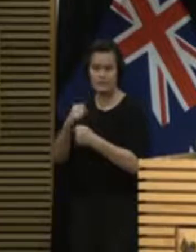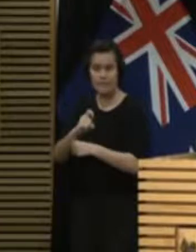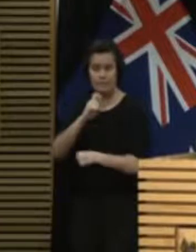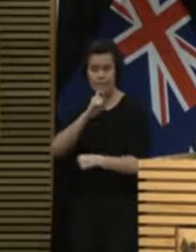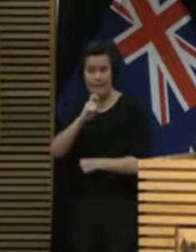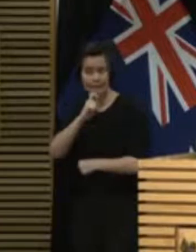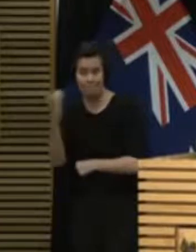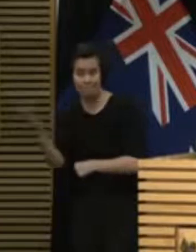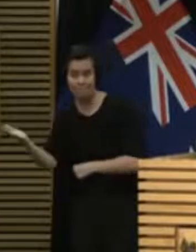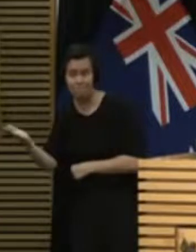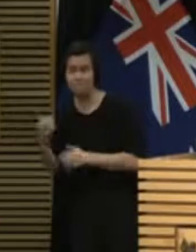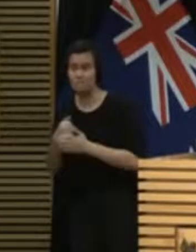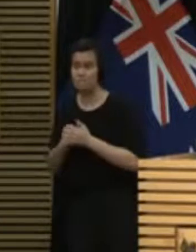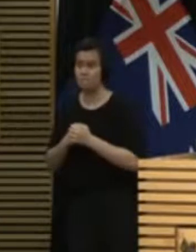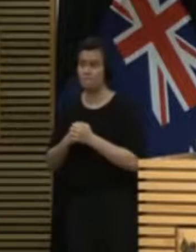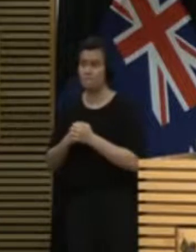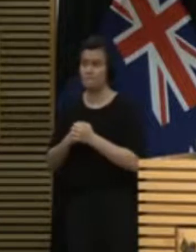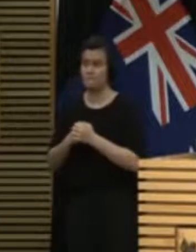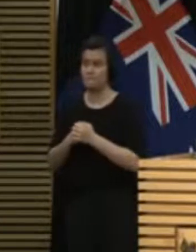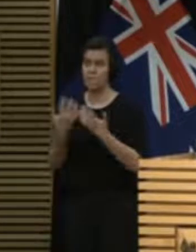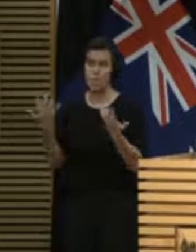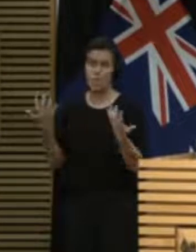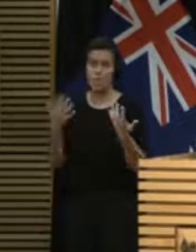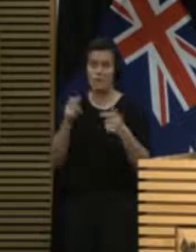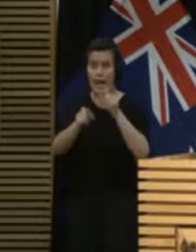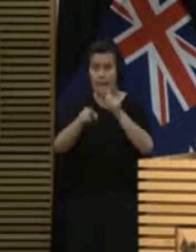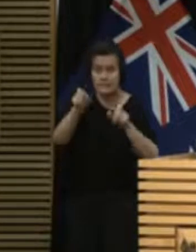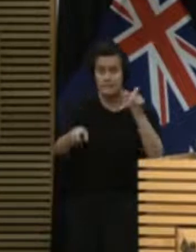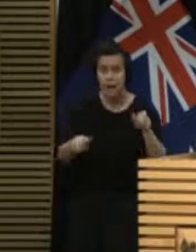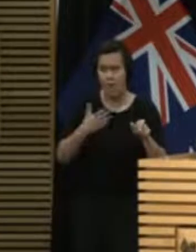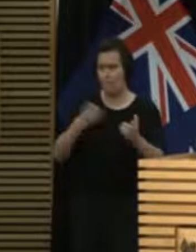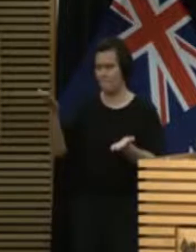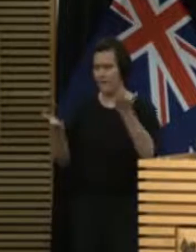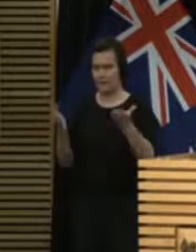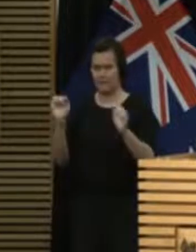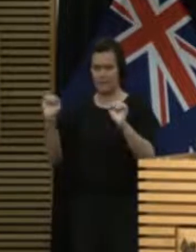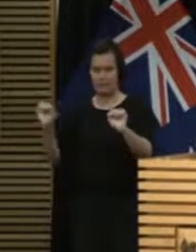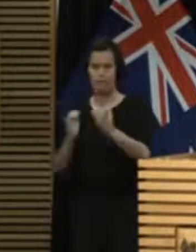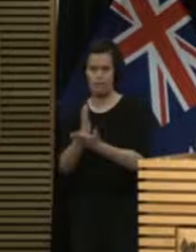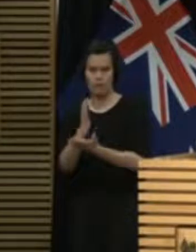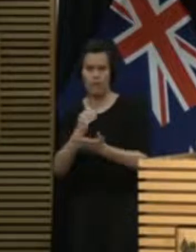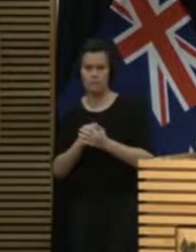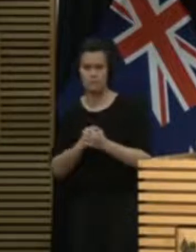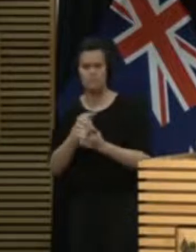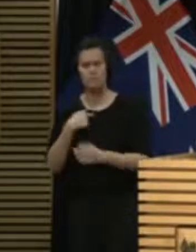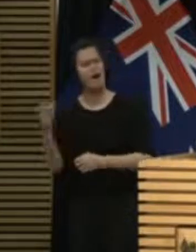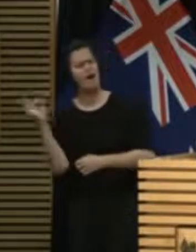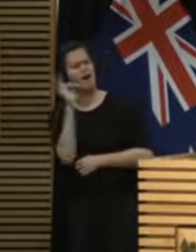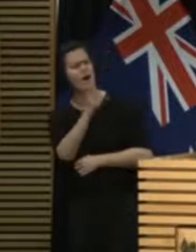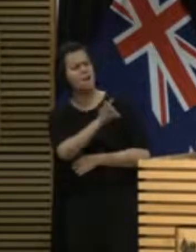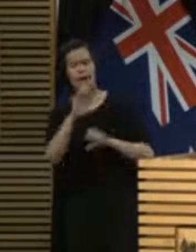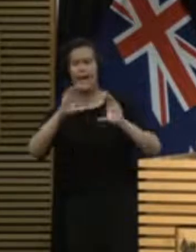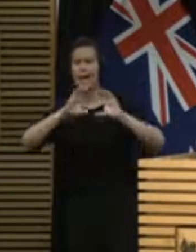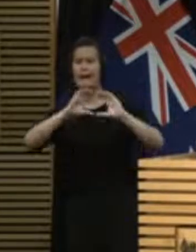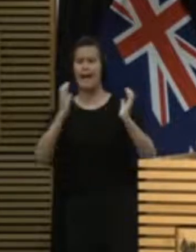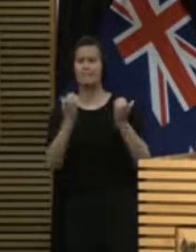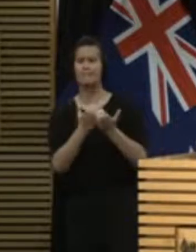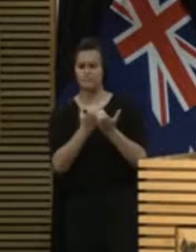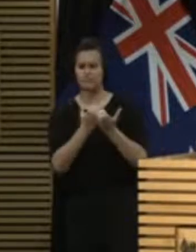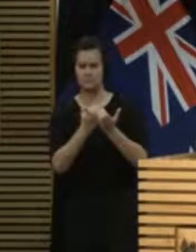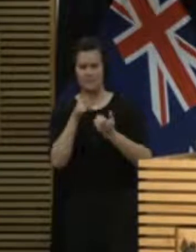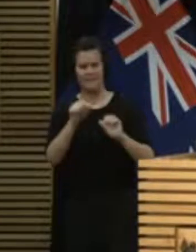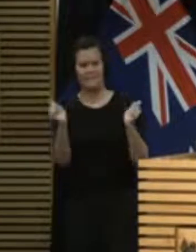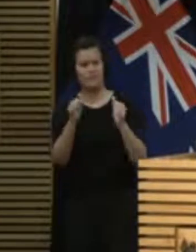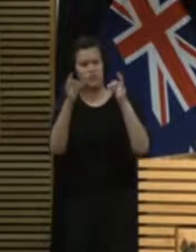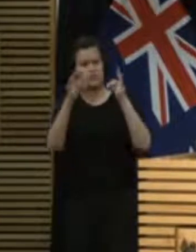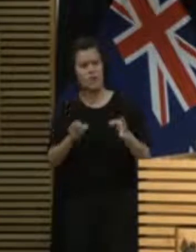against also the rights of those who may be clients or customers as well. Did Cabinet make a decision today to shorten MyQ stays for